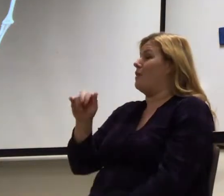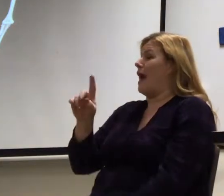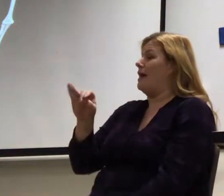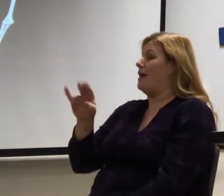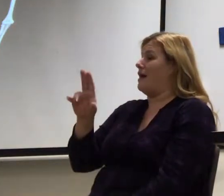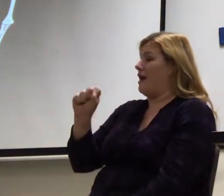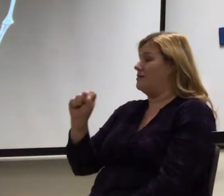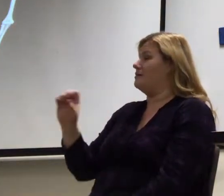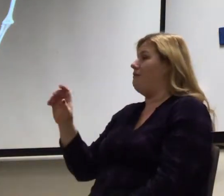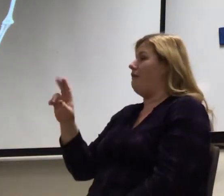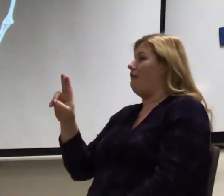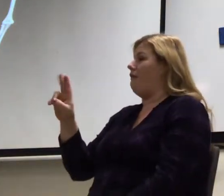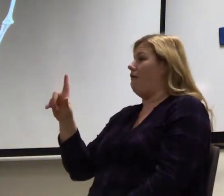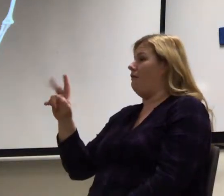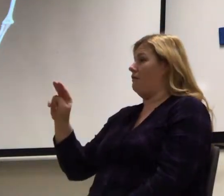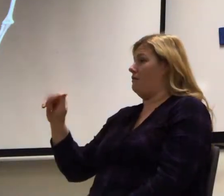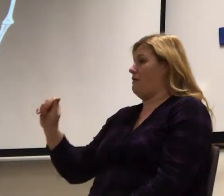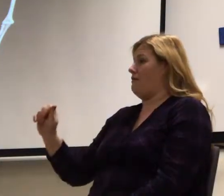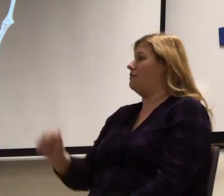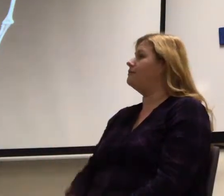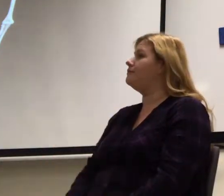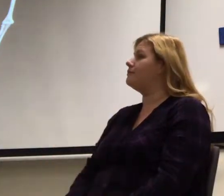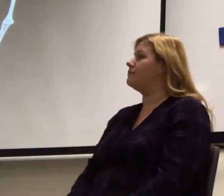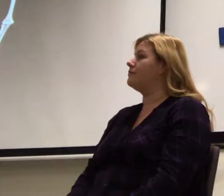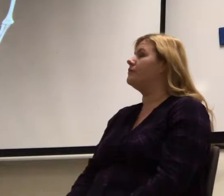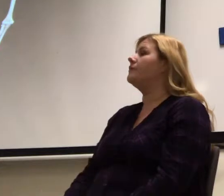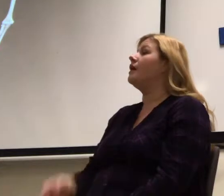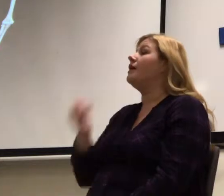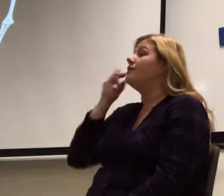You have 2 humerus, 2 radius, 2 ulna.